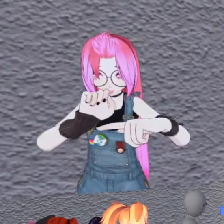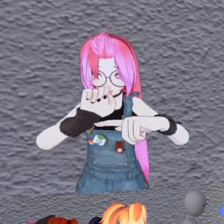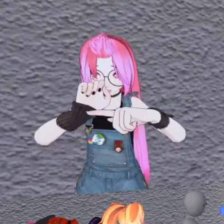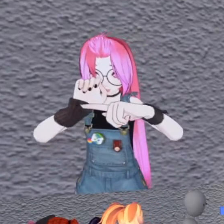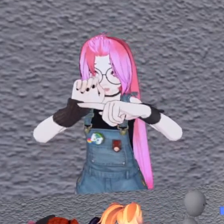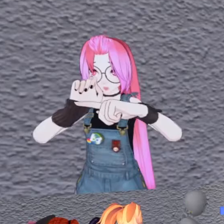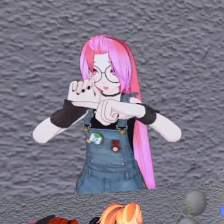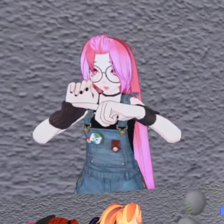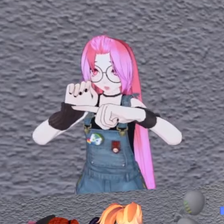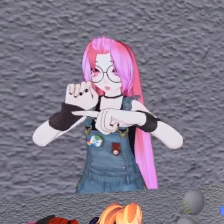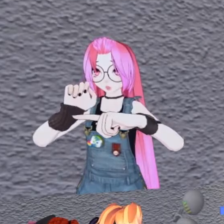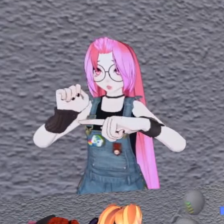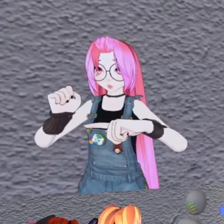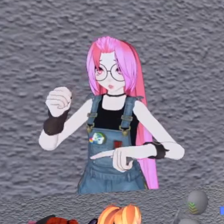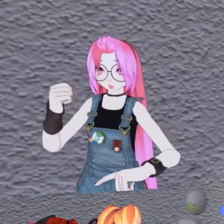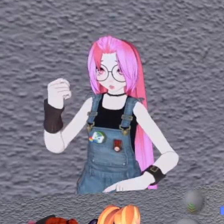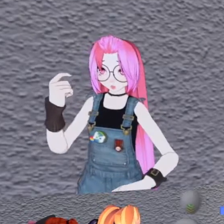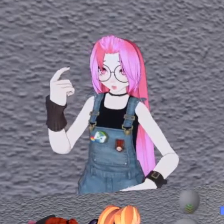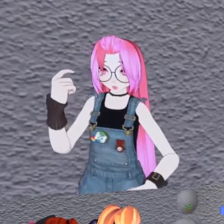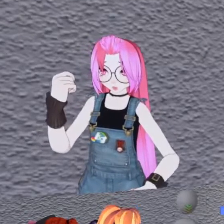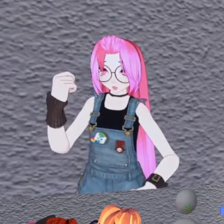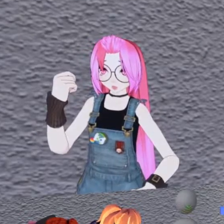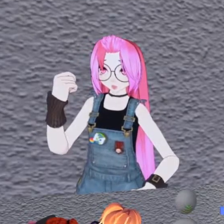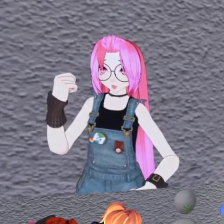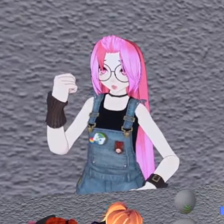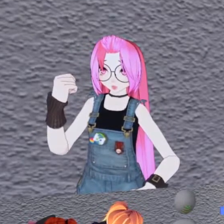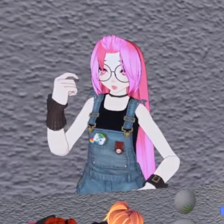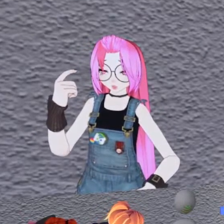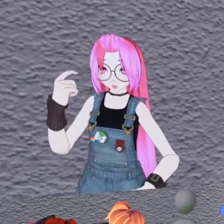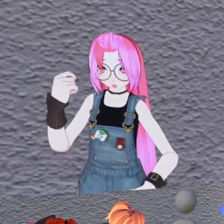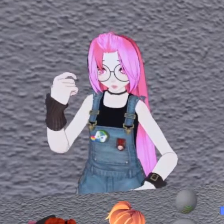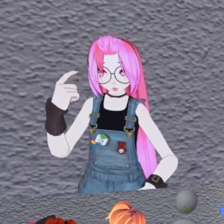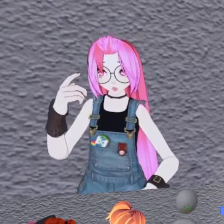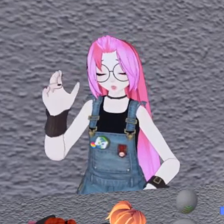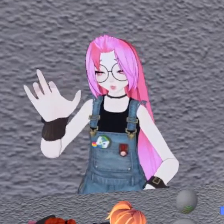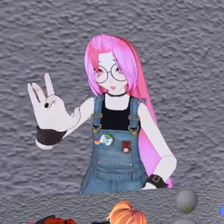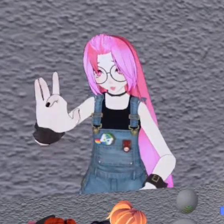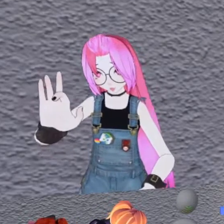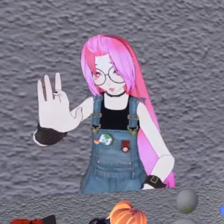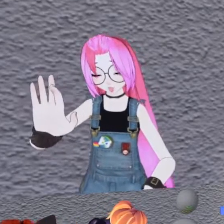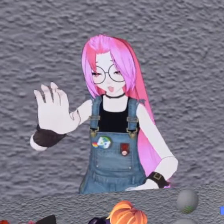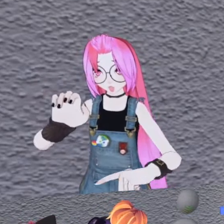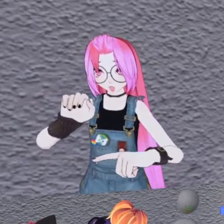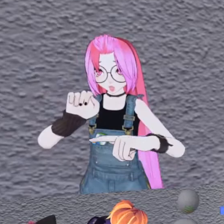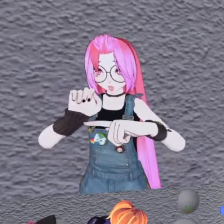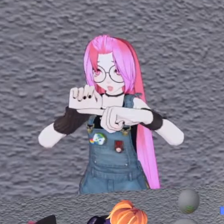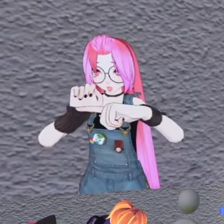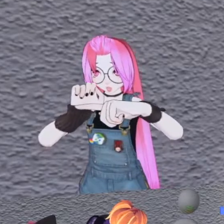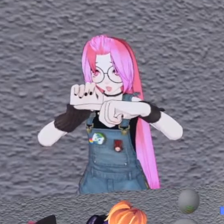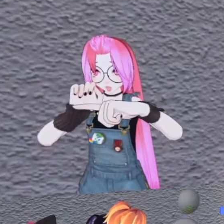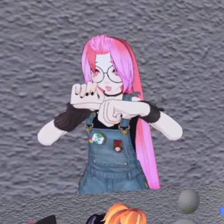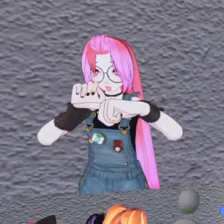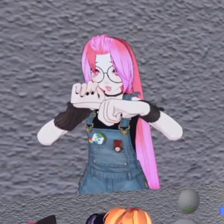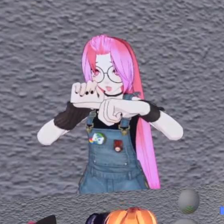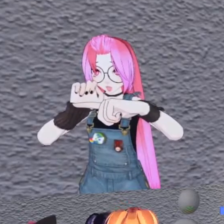specifically just electricity, but just like I don't know if you're low on energy yourself or whatever. Yeah, energy. So it's with an E hand like